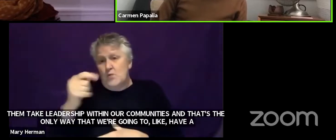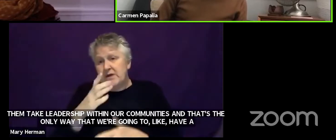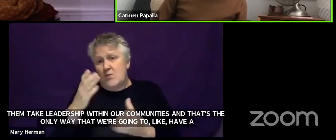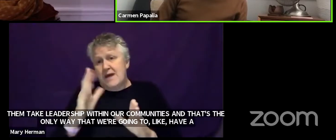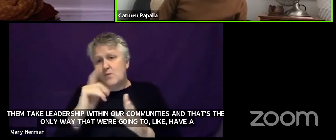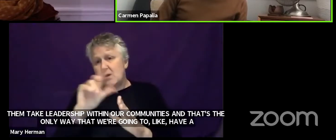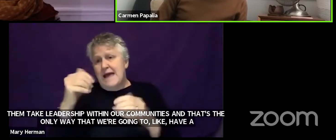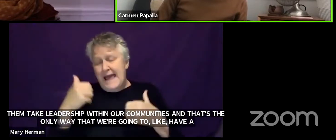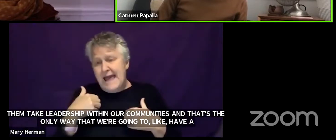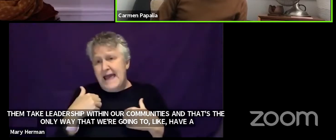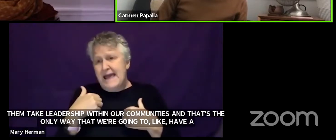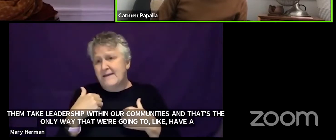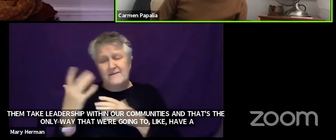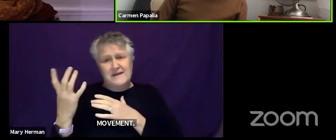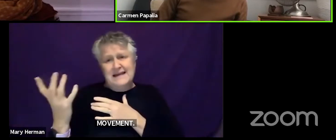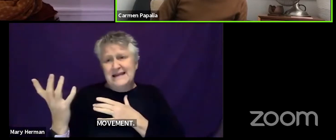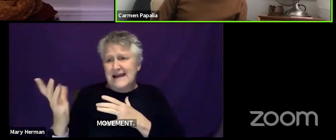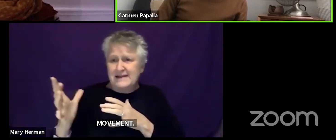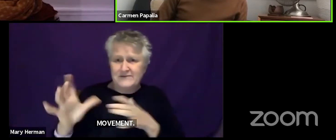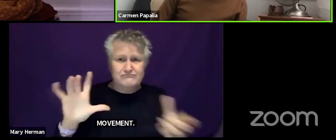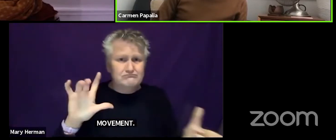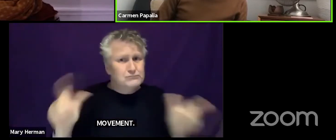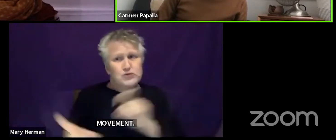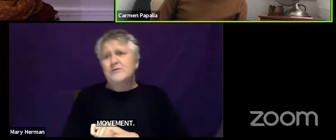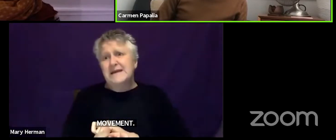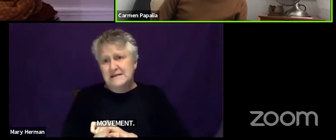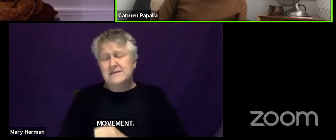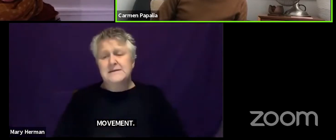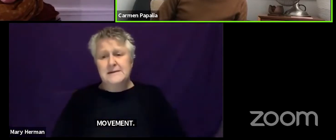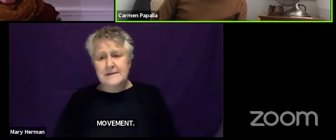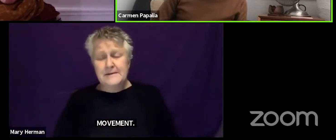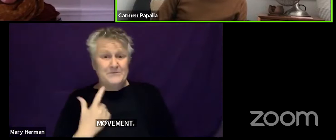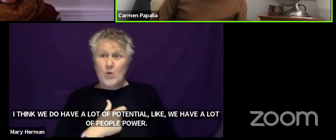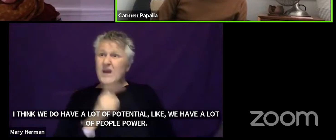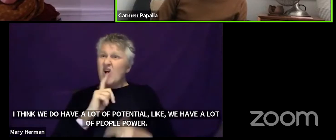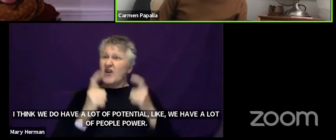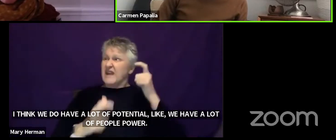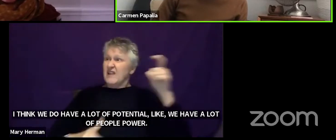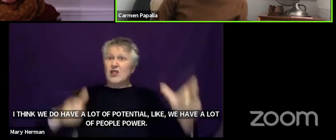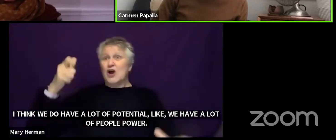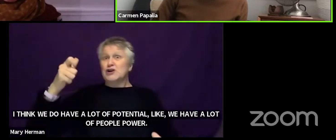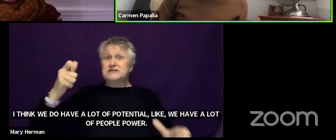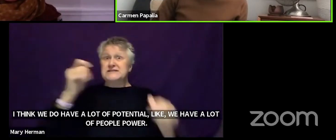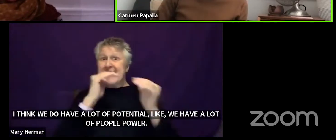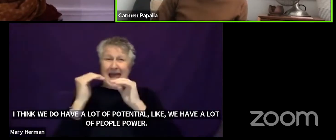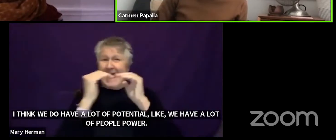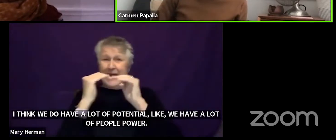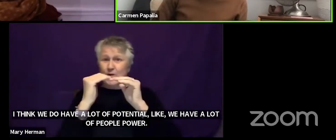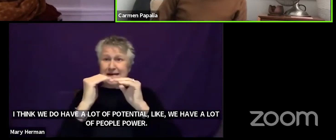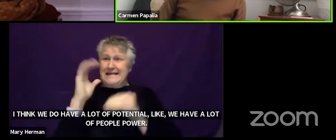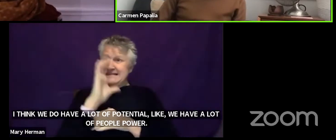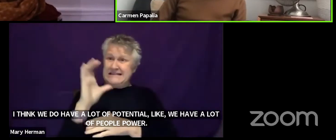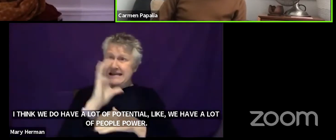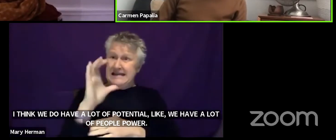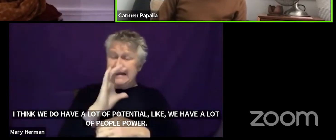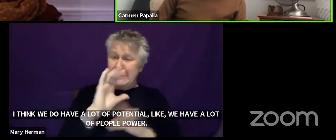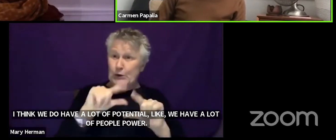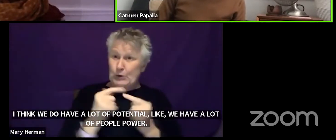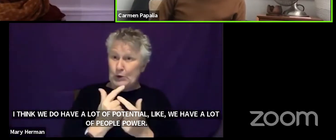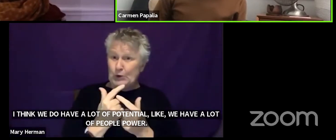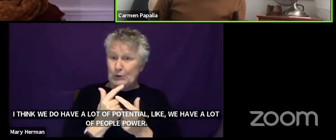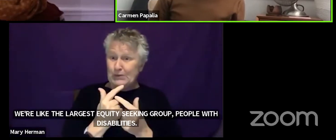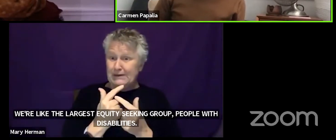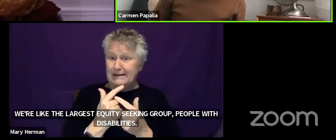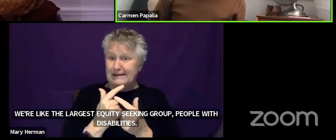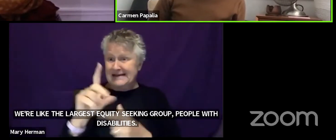of potential. Like we have a lot of people power. We're like the largest equity seeking group, people with disabilities. If we banded